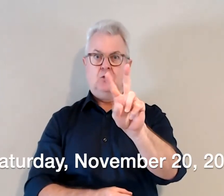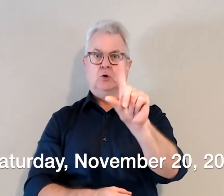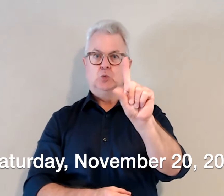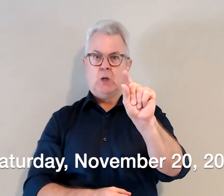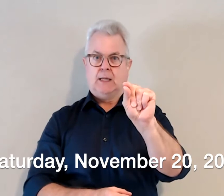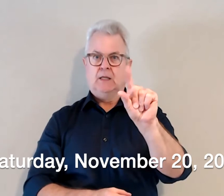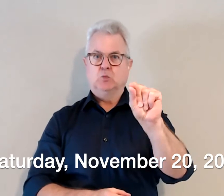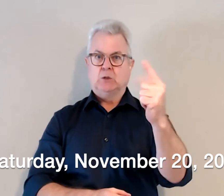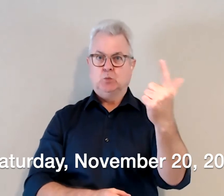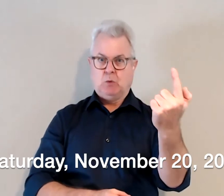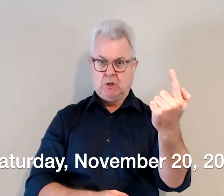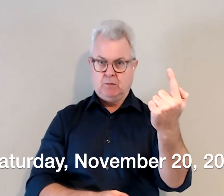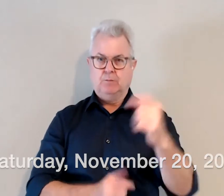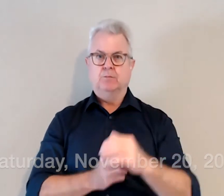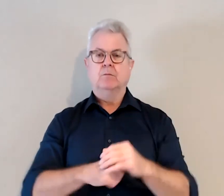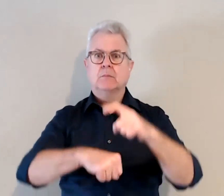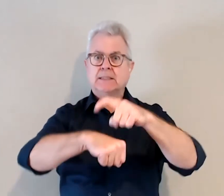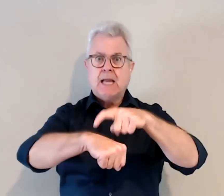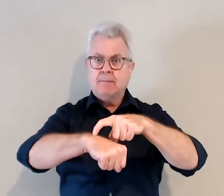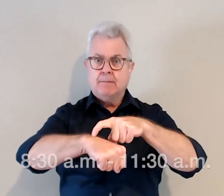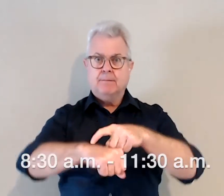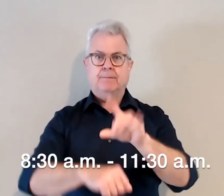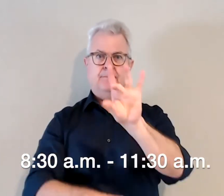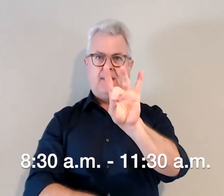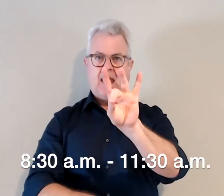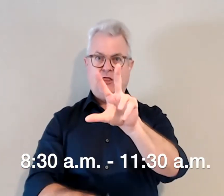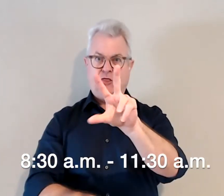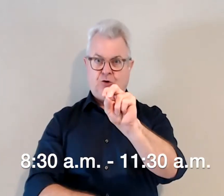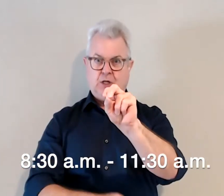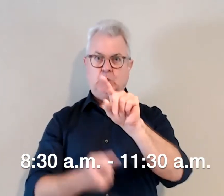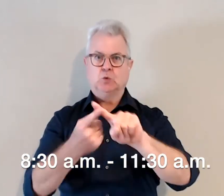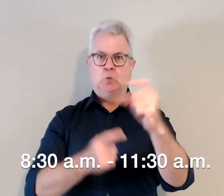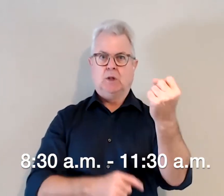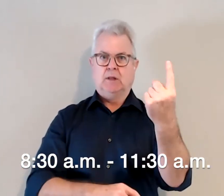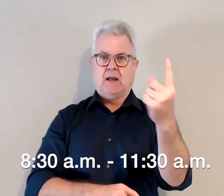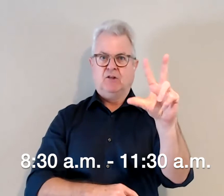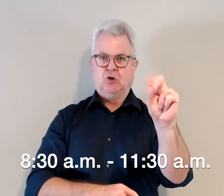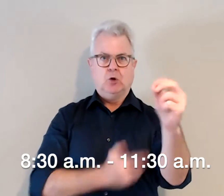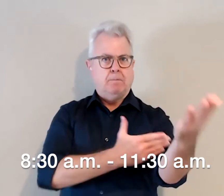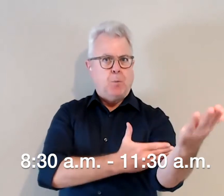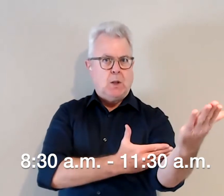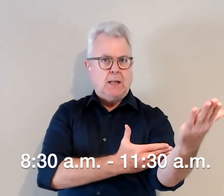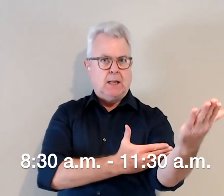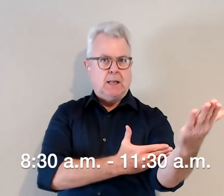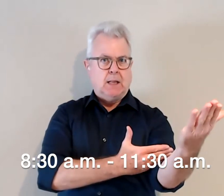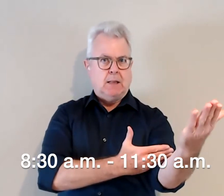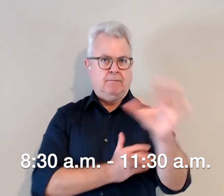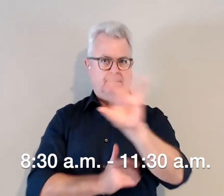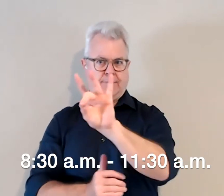Saturday, November 20th of 2021. The time frame will be 8:30 to 11:30 in the